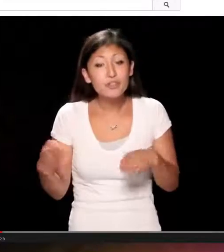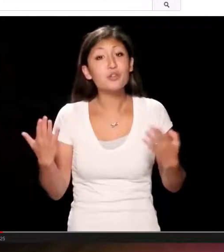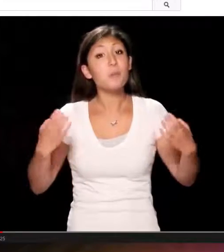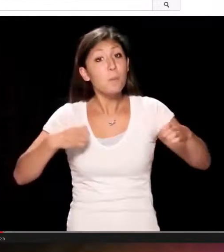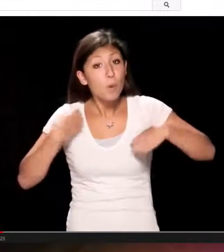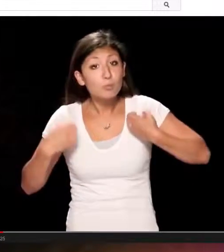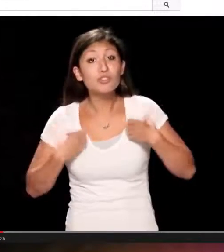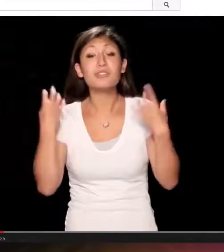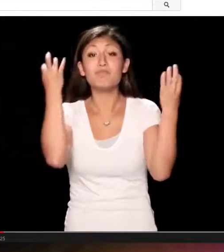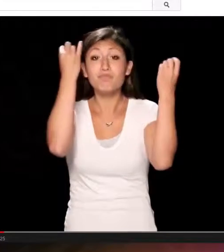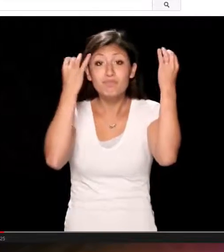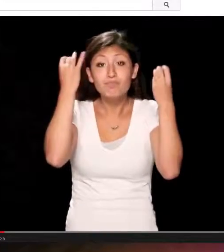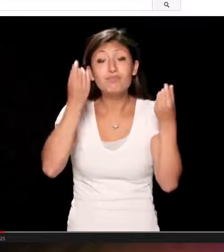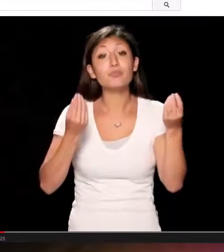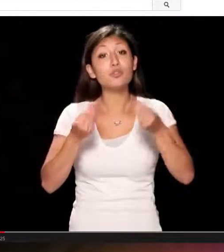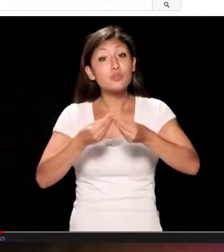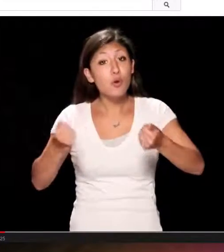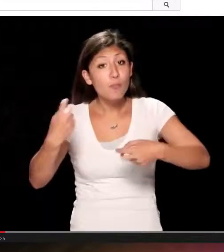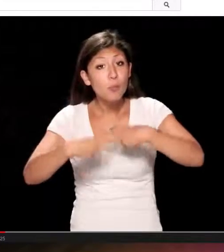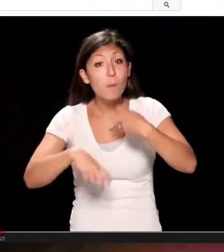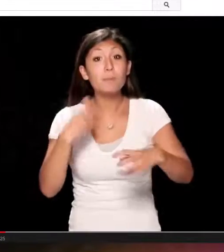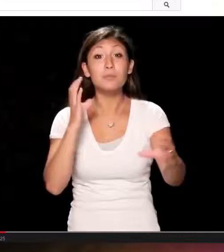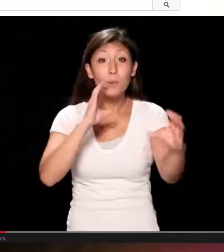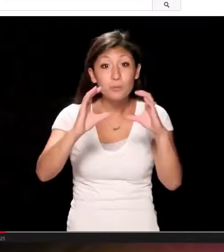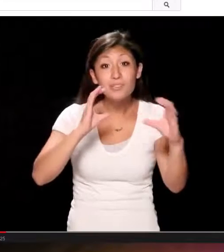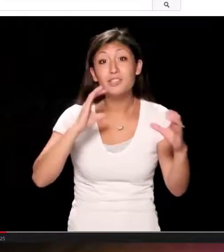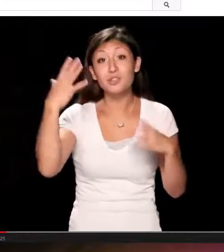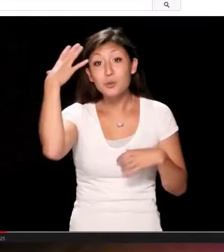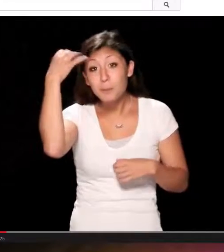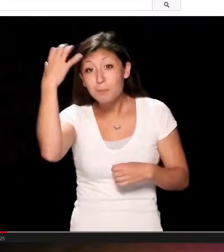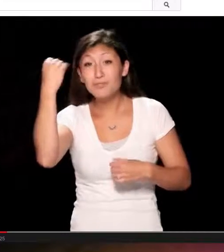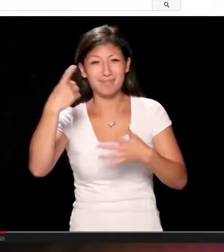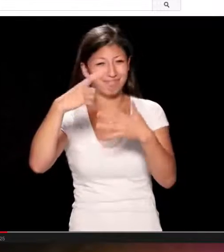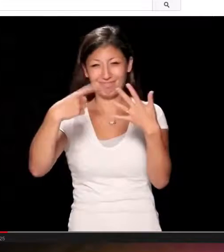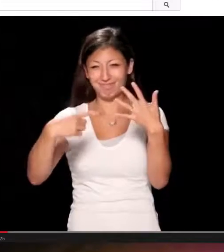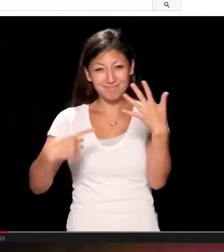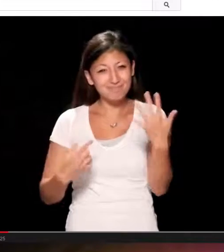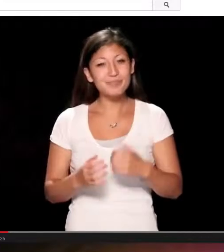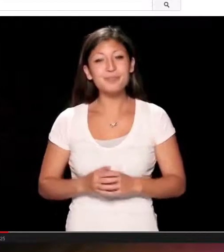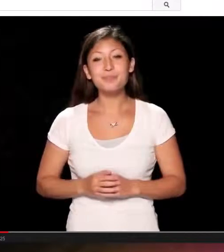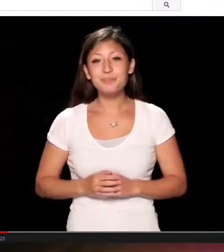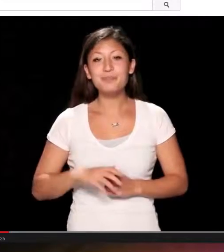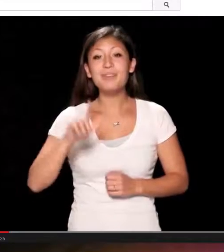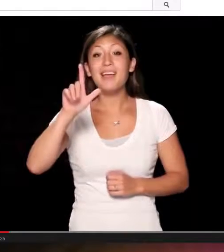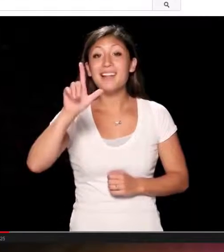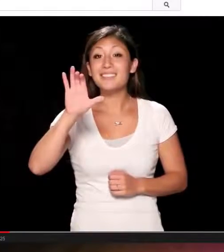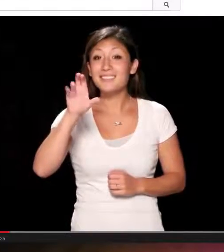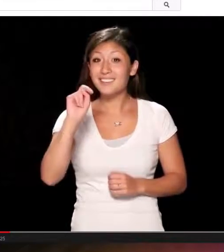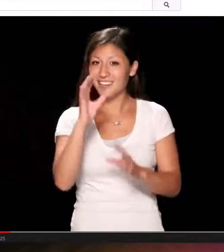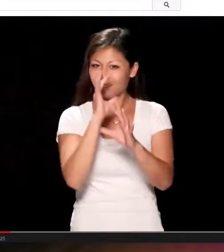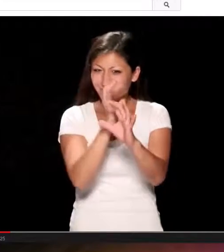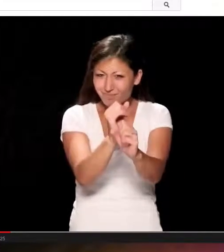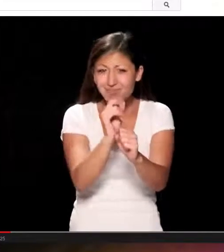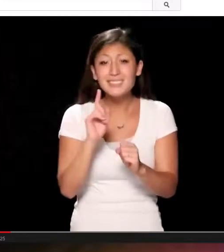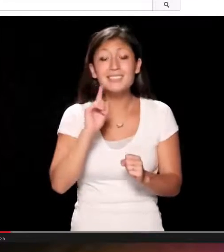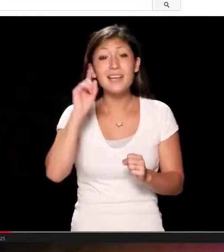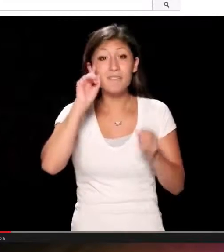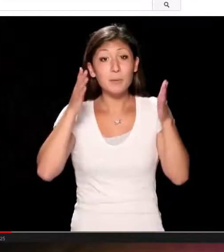Our brain manages a lot of actions, emotions, problems, communication, memory, the list goes